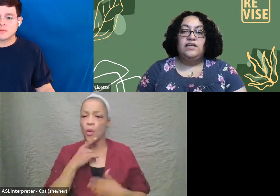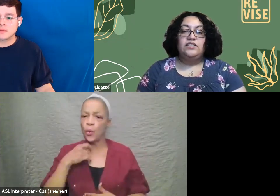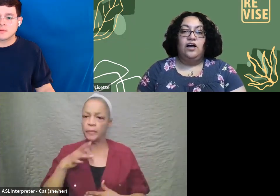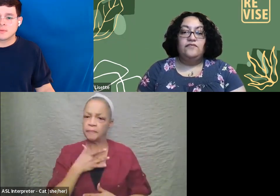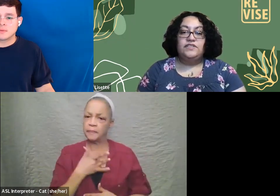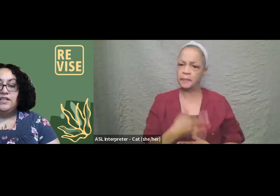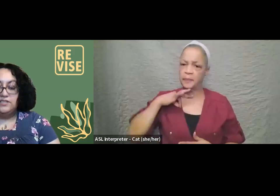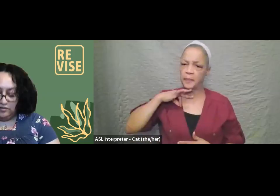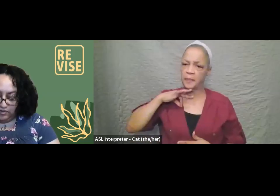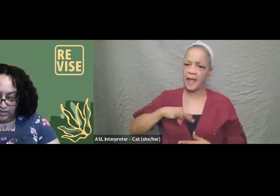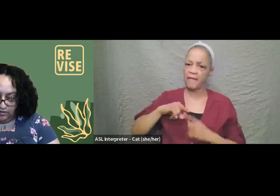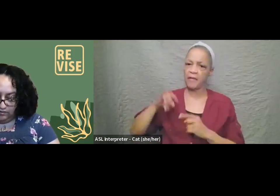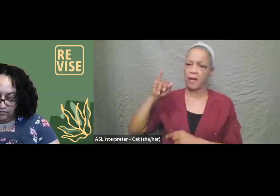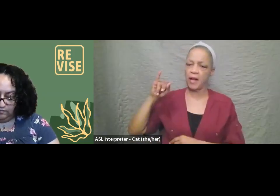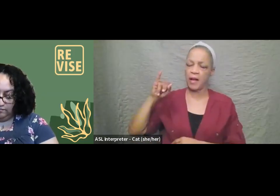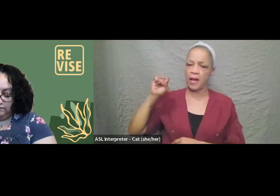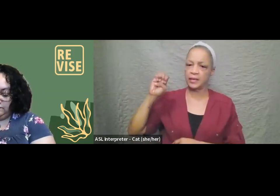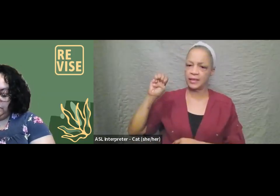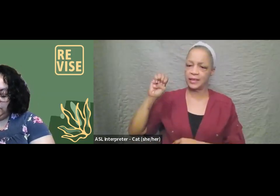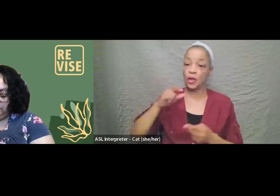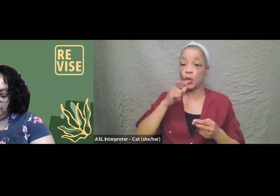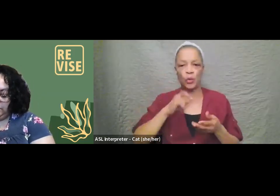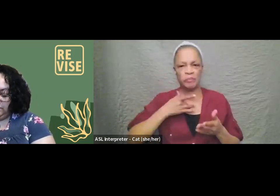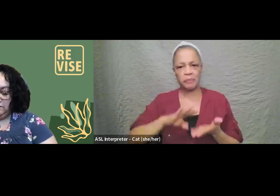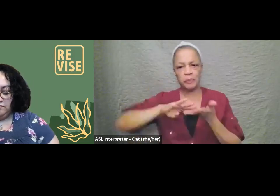Who is often excluded?